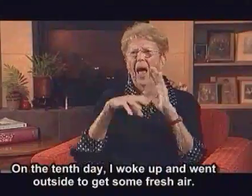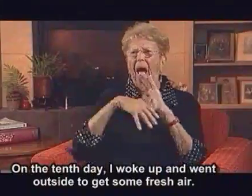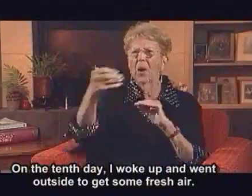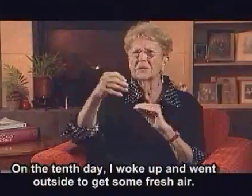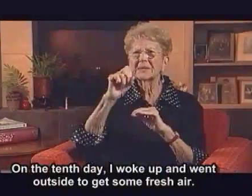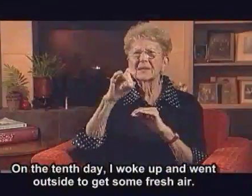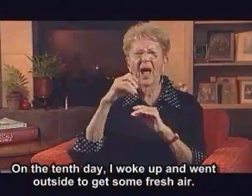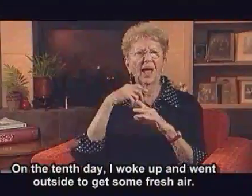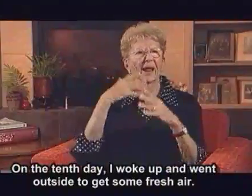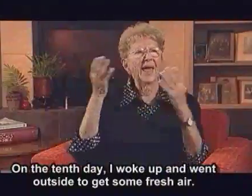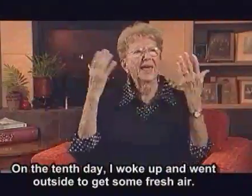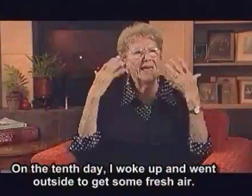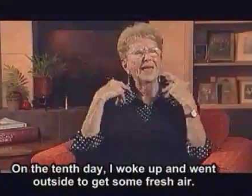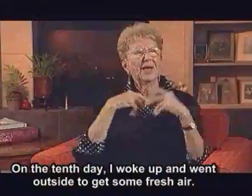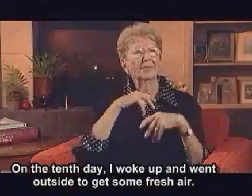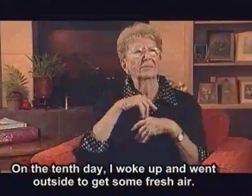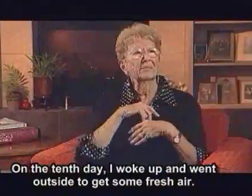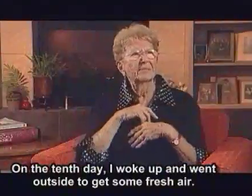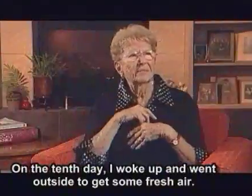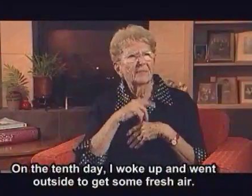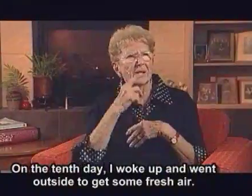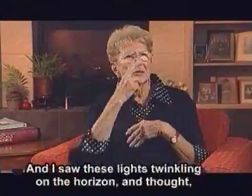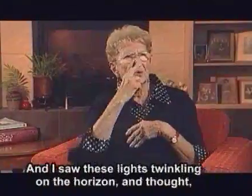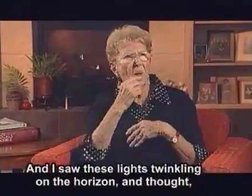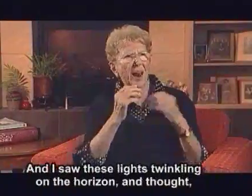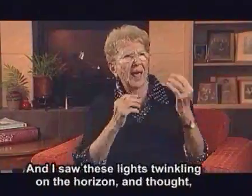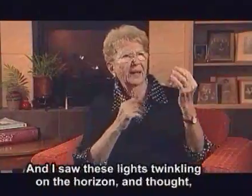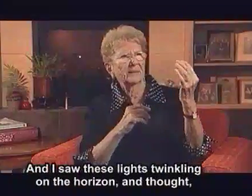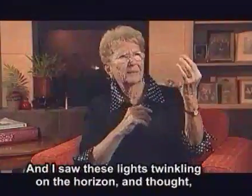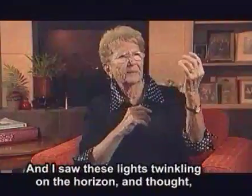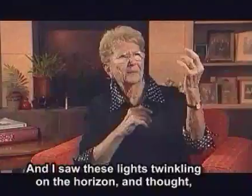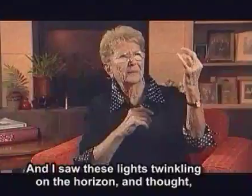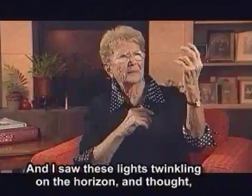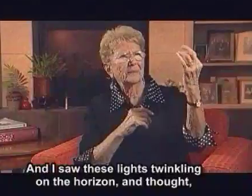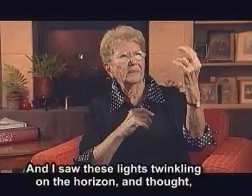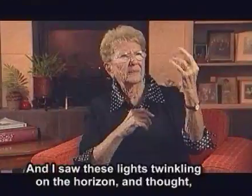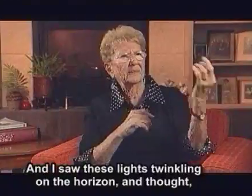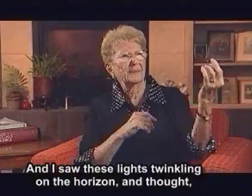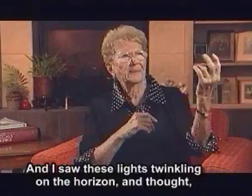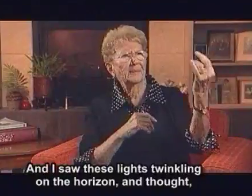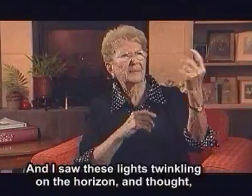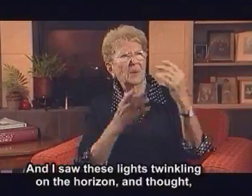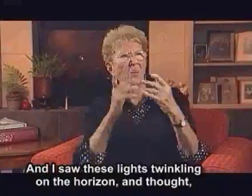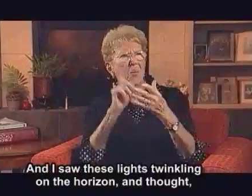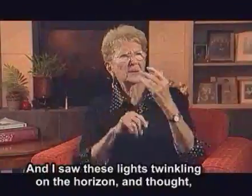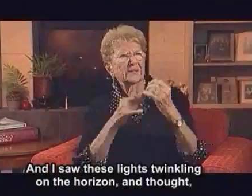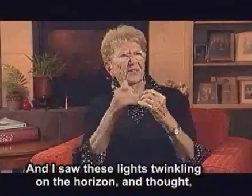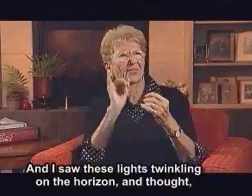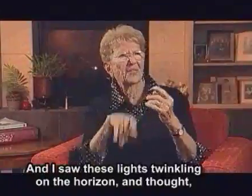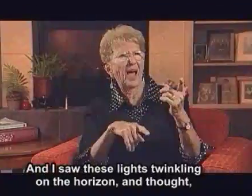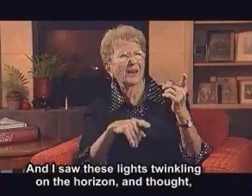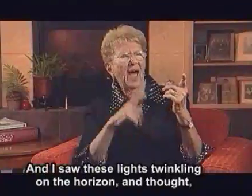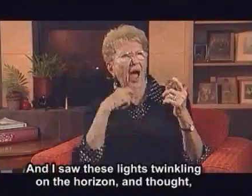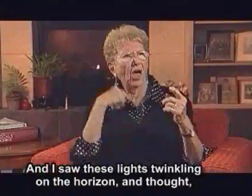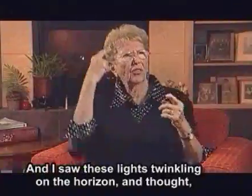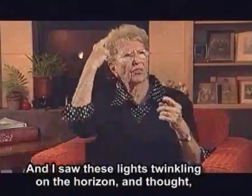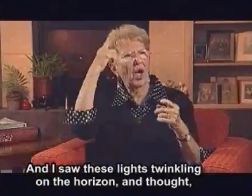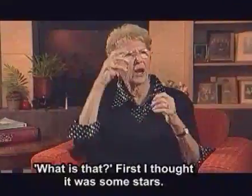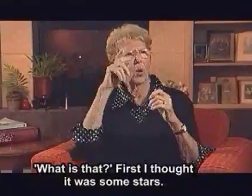On the 10th day, I woke up and went outside to get some fresh air, and I saw these lights twinkling on the horizon and thought, what